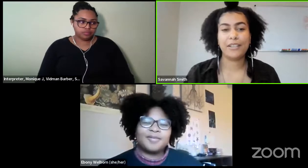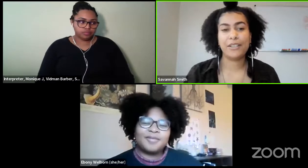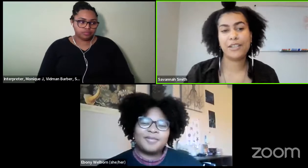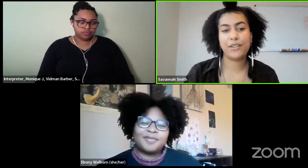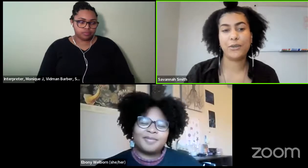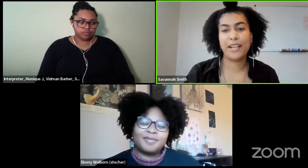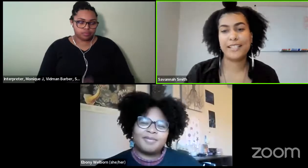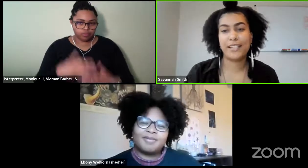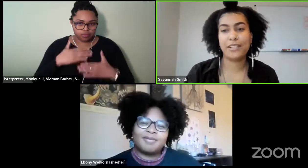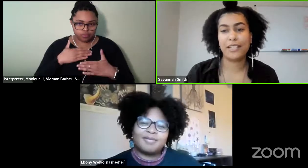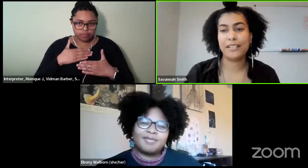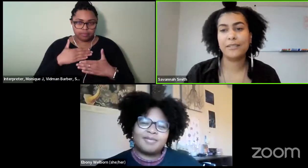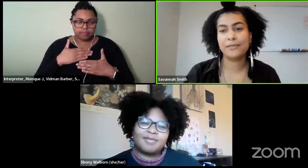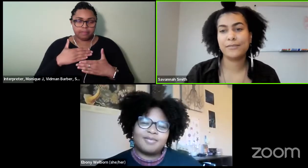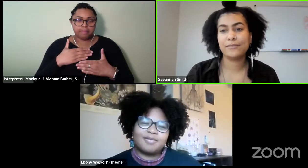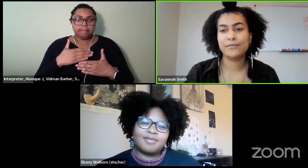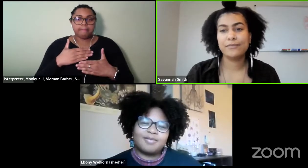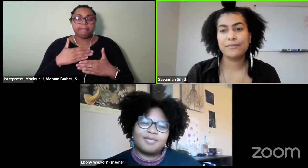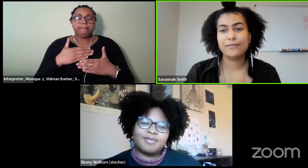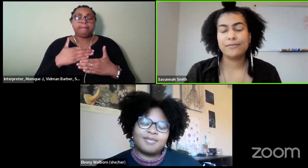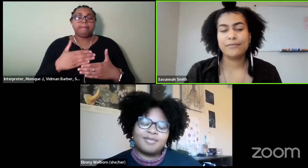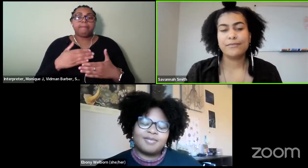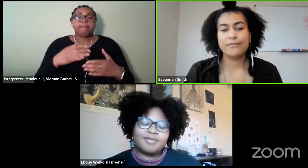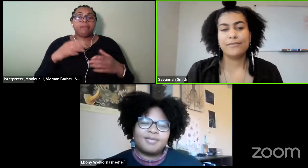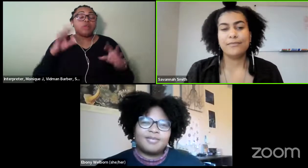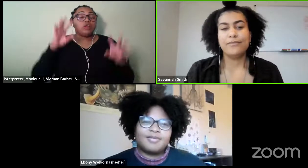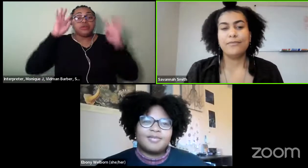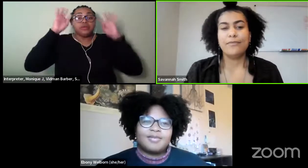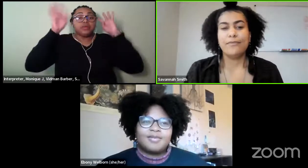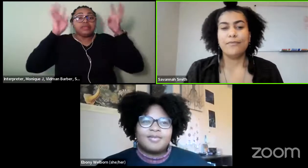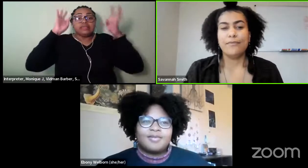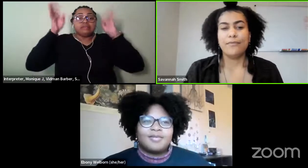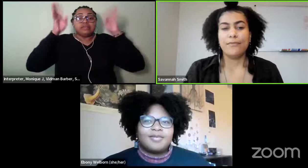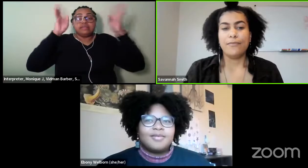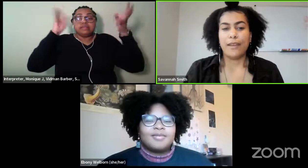Breathe in creativity.